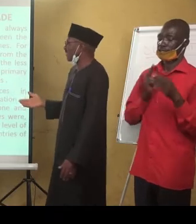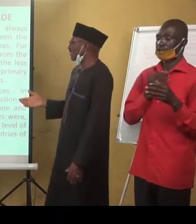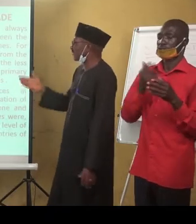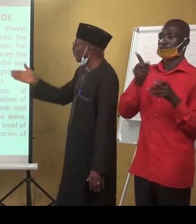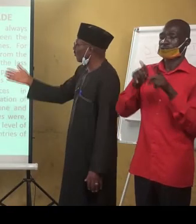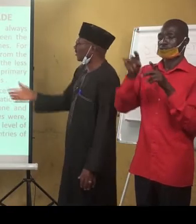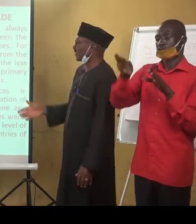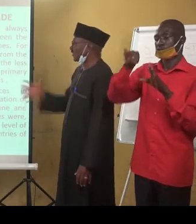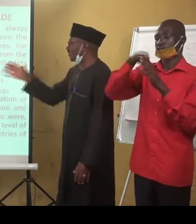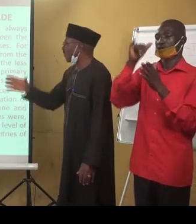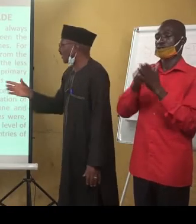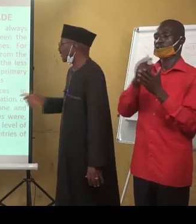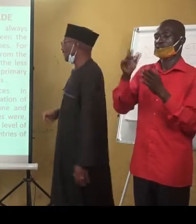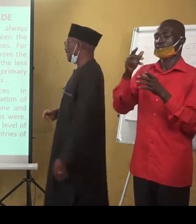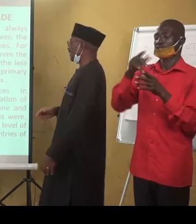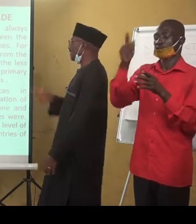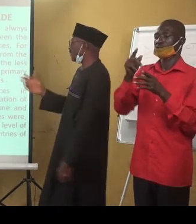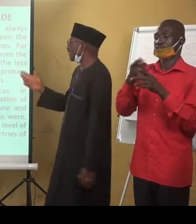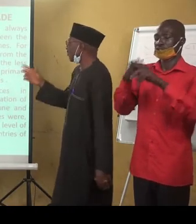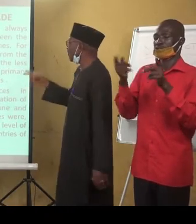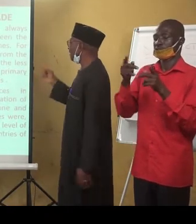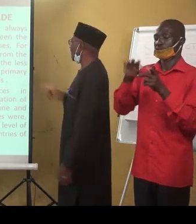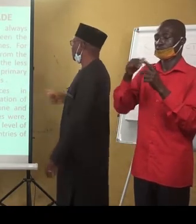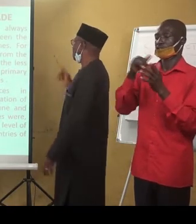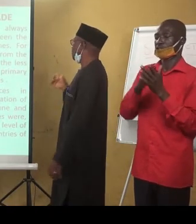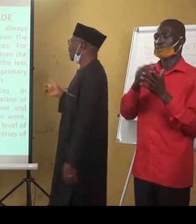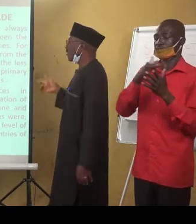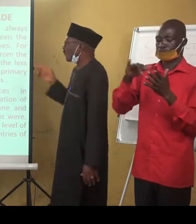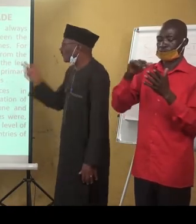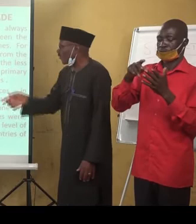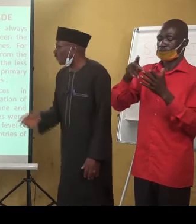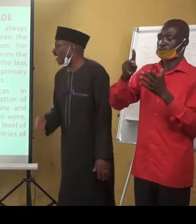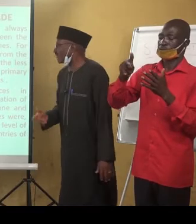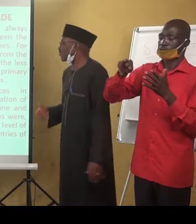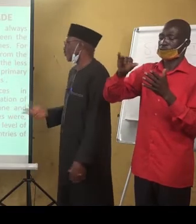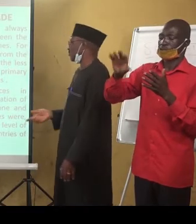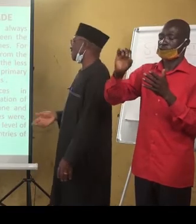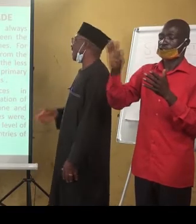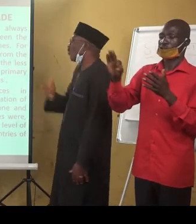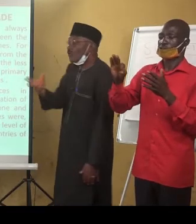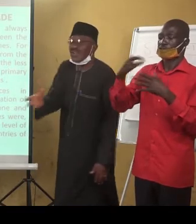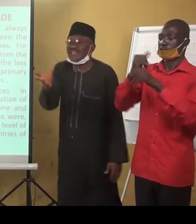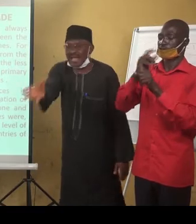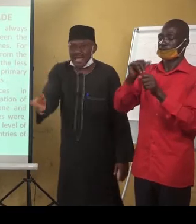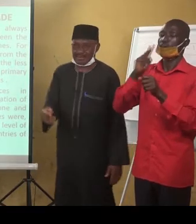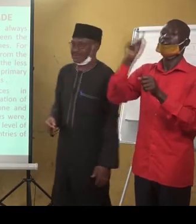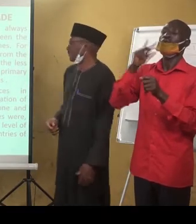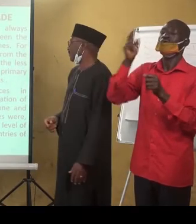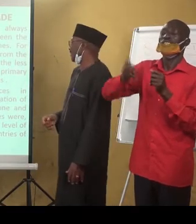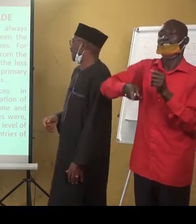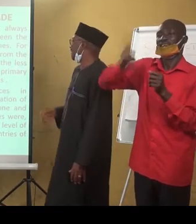find out that there's always disparity. The price of manufactured goods from advanced countries are always